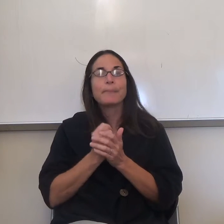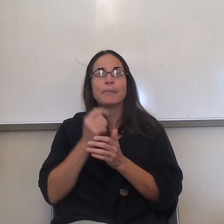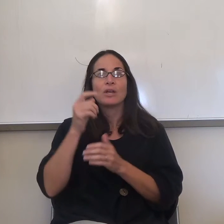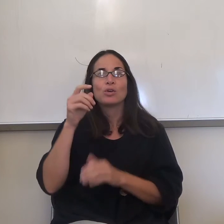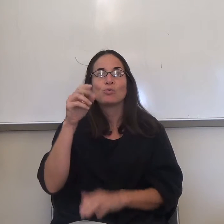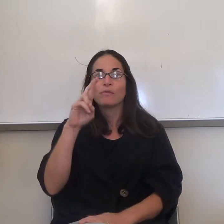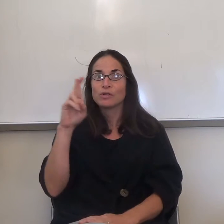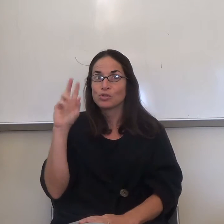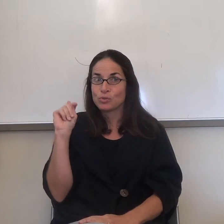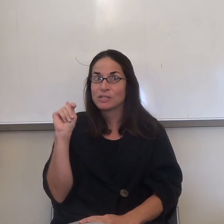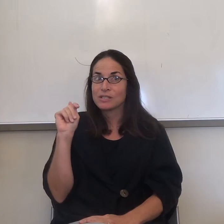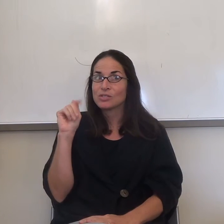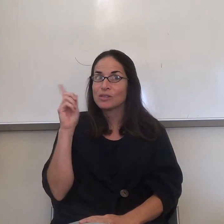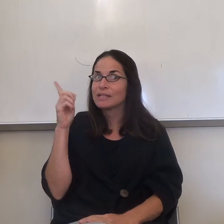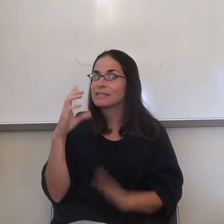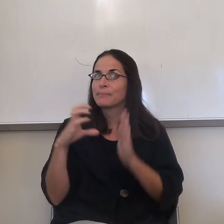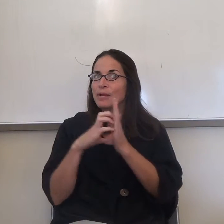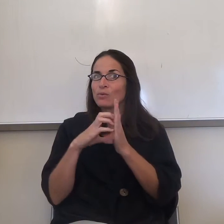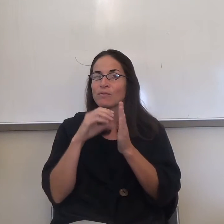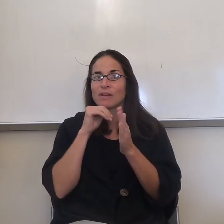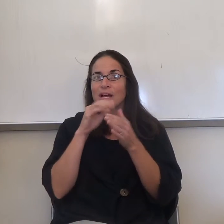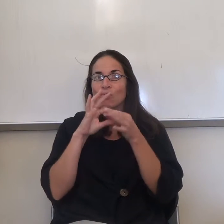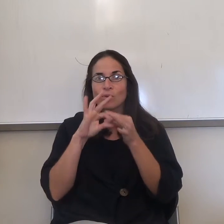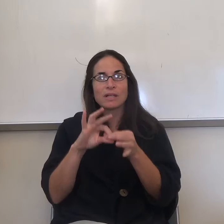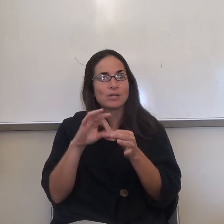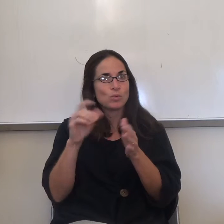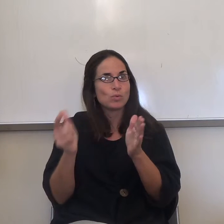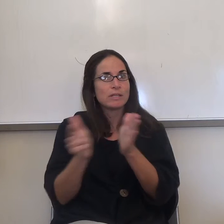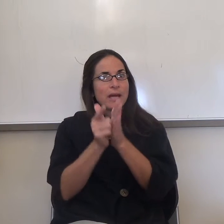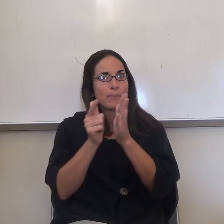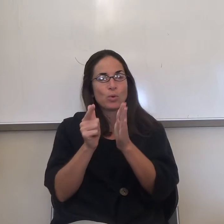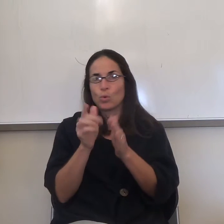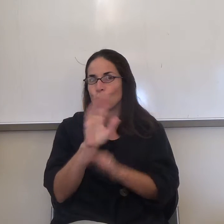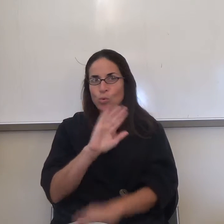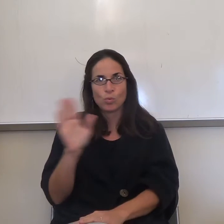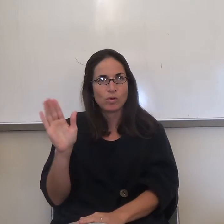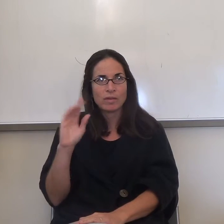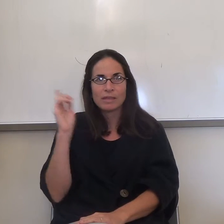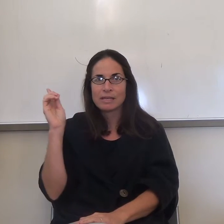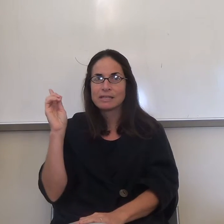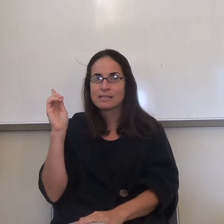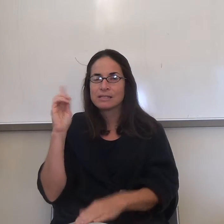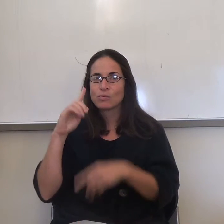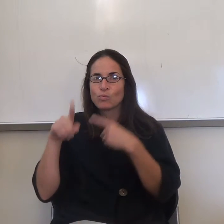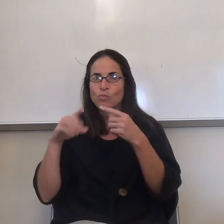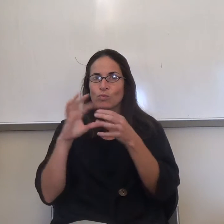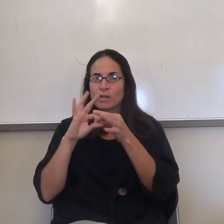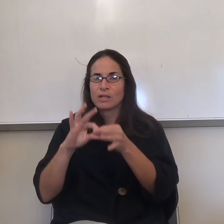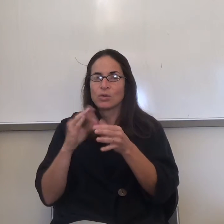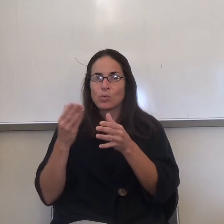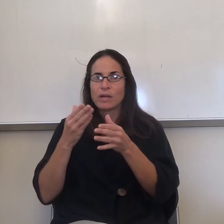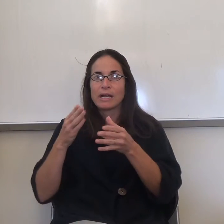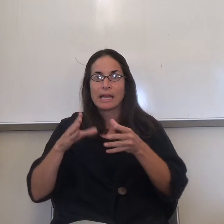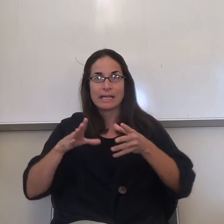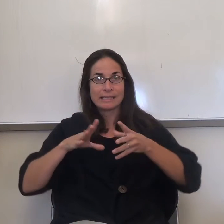this paragraph isn't about the taboos. What's it about? The acceptance of it. The acceptance of it,